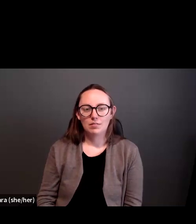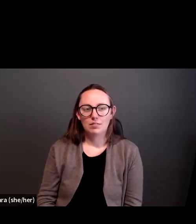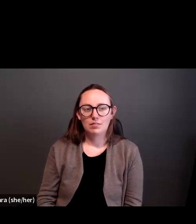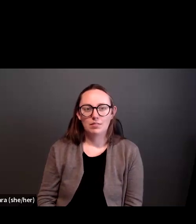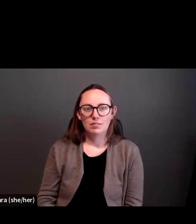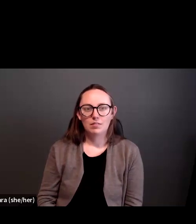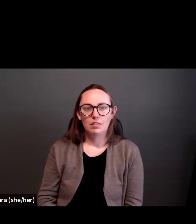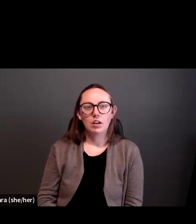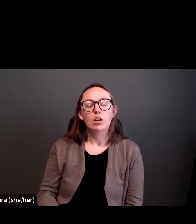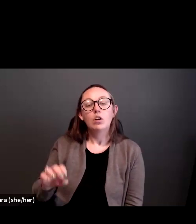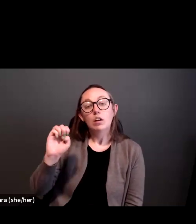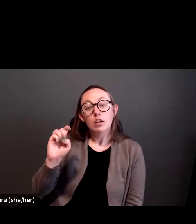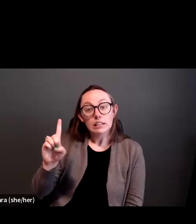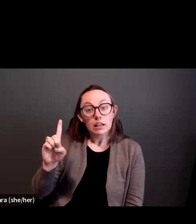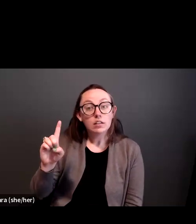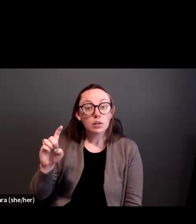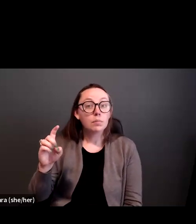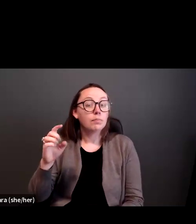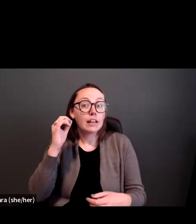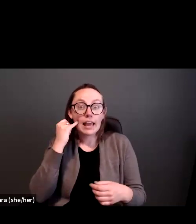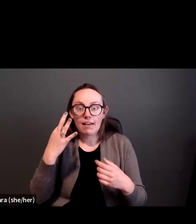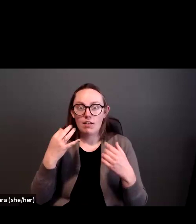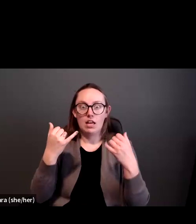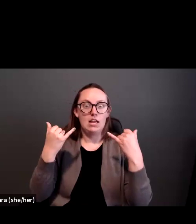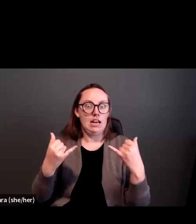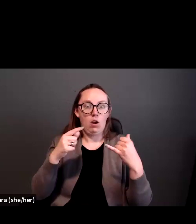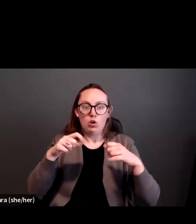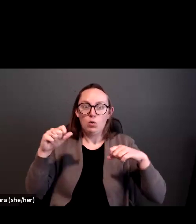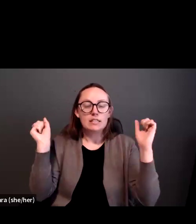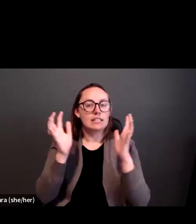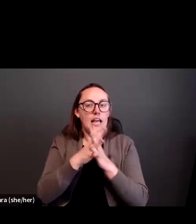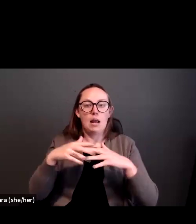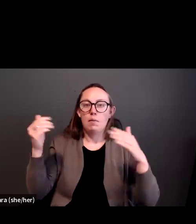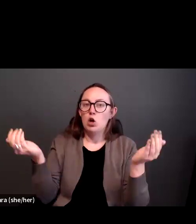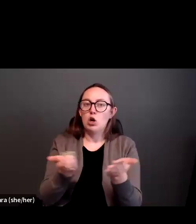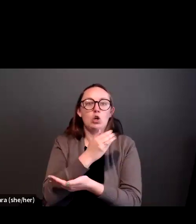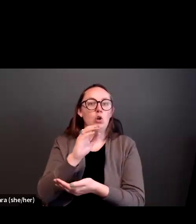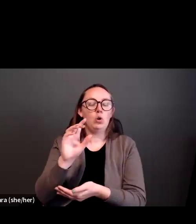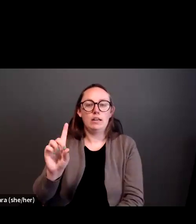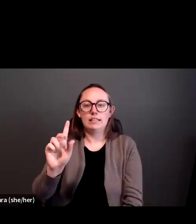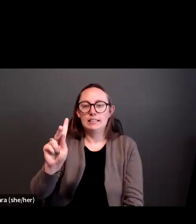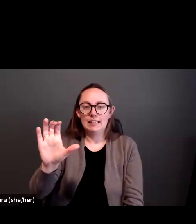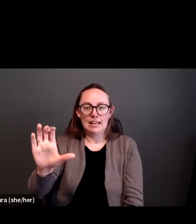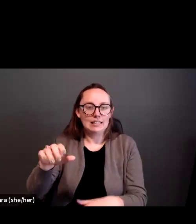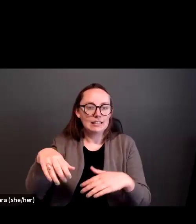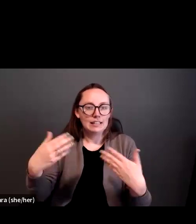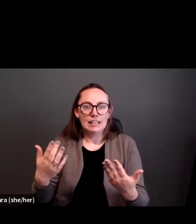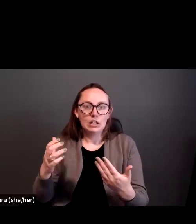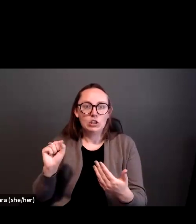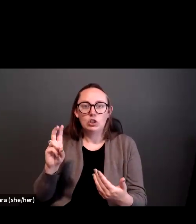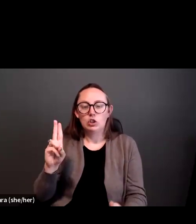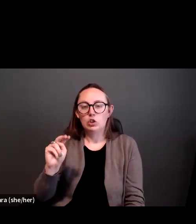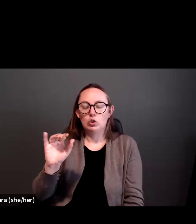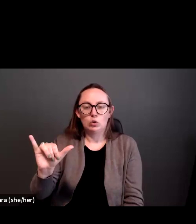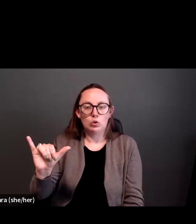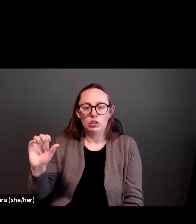If you were starting the Digital Knowledge Center from scratch tomorrow at SUNY Oneonta, what would you